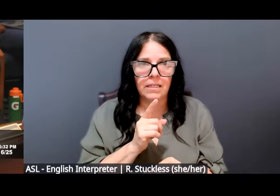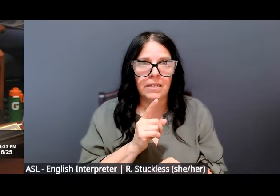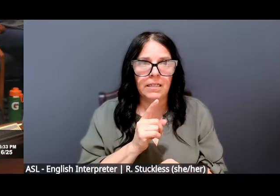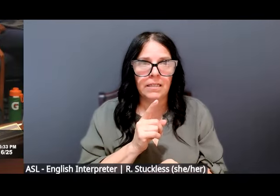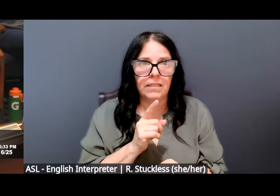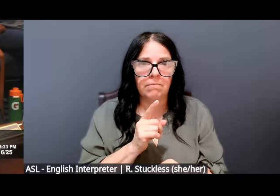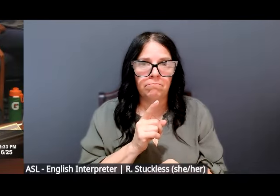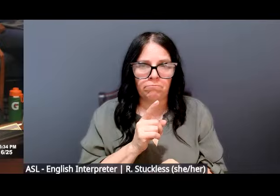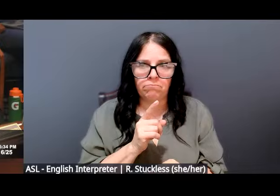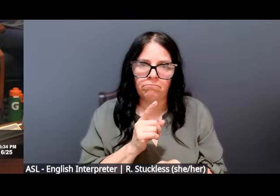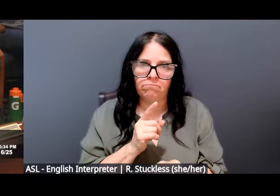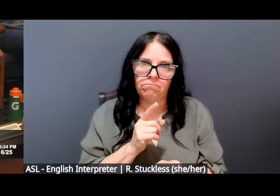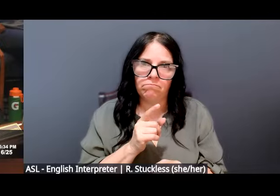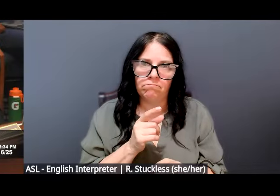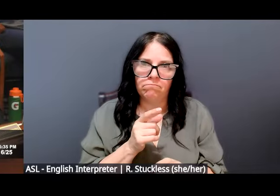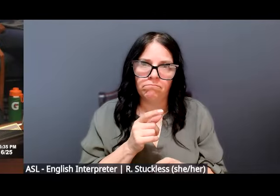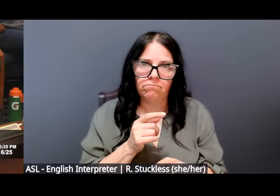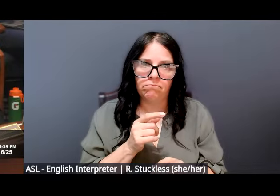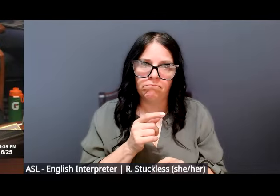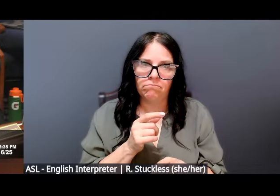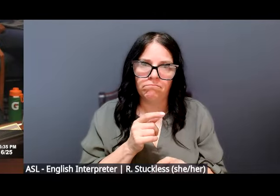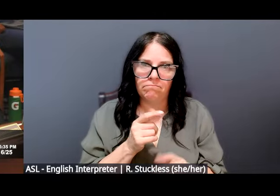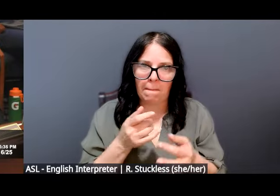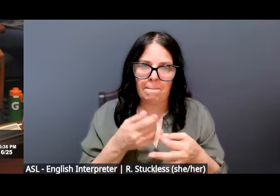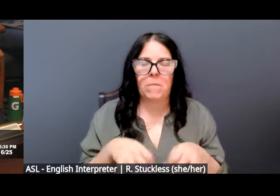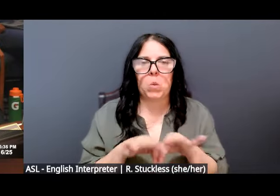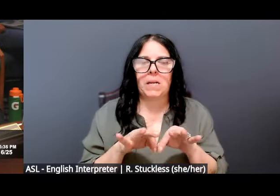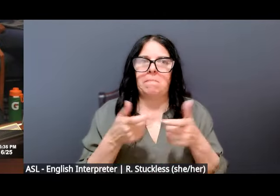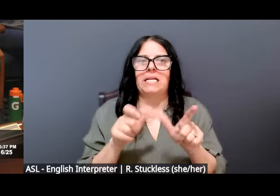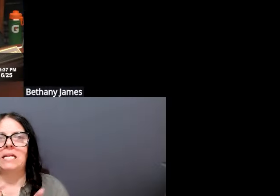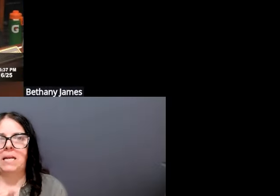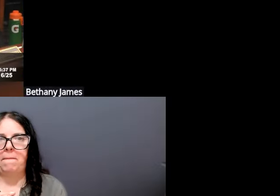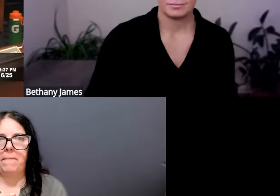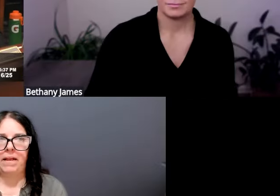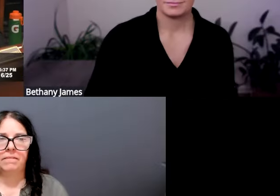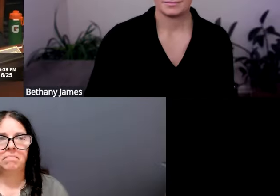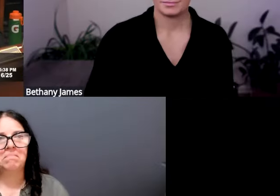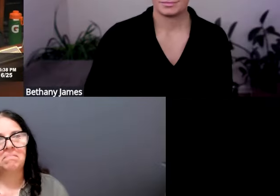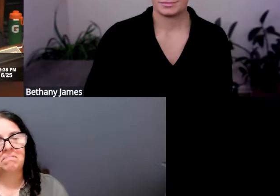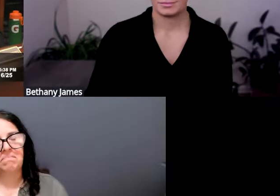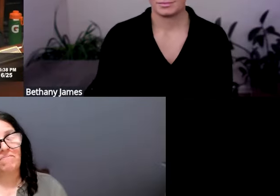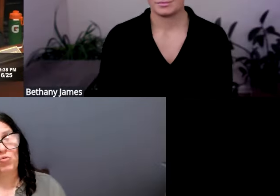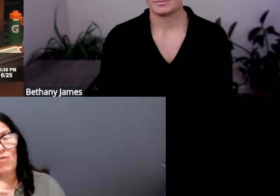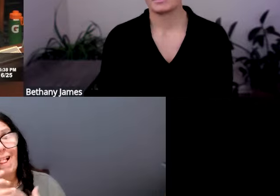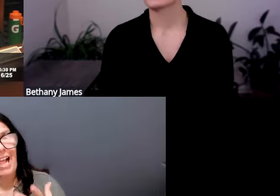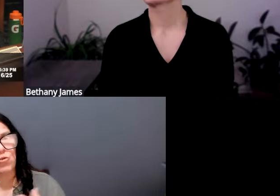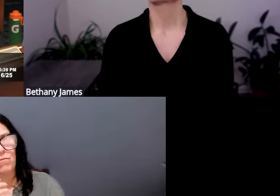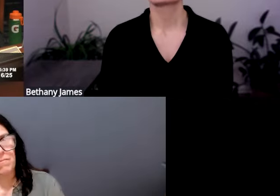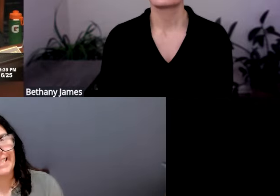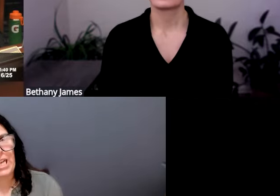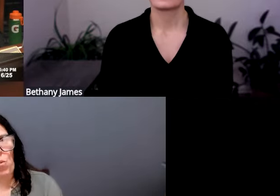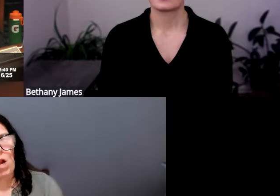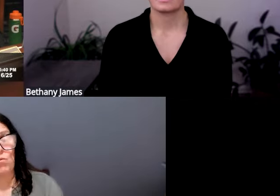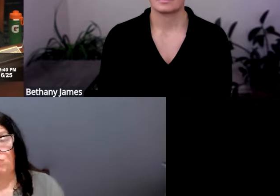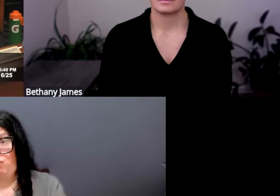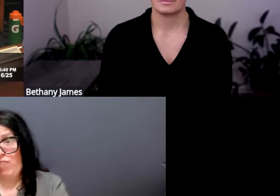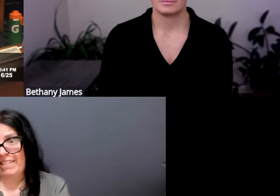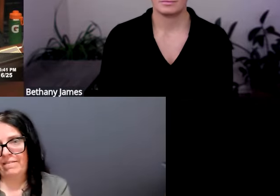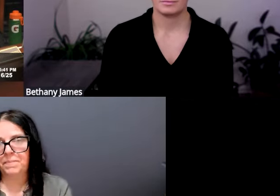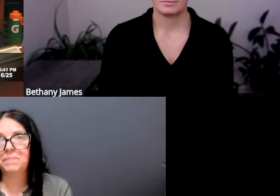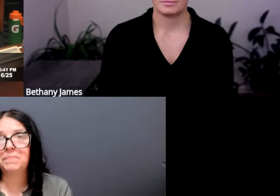monumental proposal. There's a lot to put into 100. Right, it is a serious challenge.